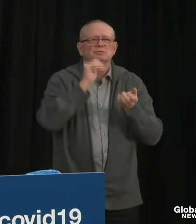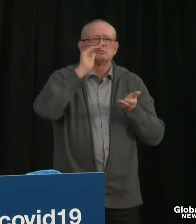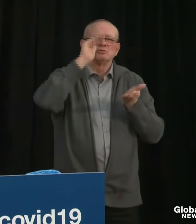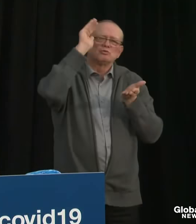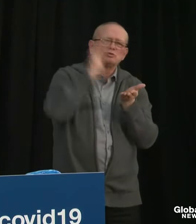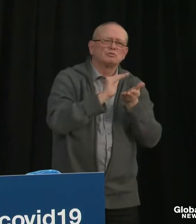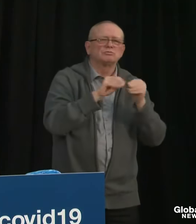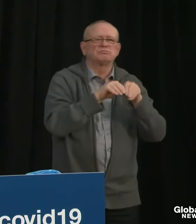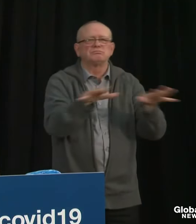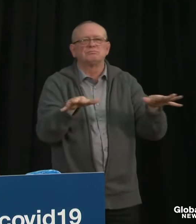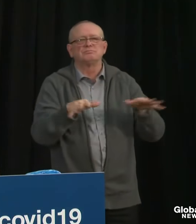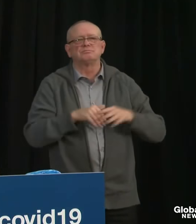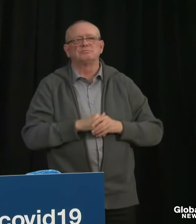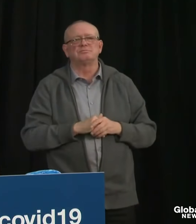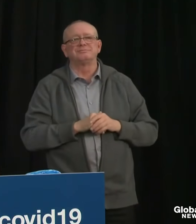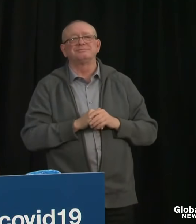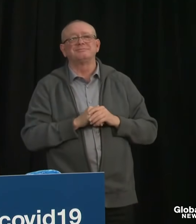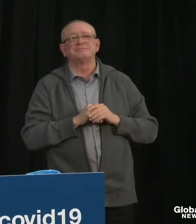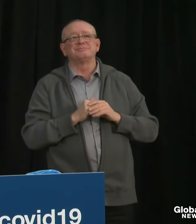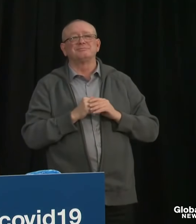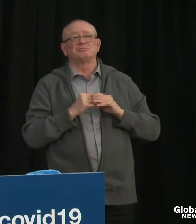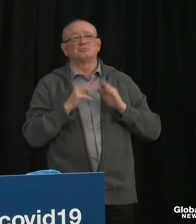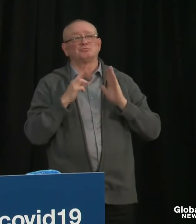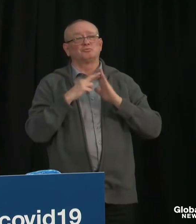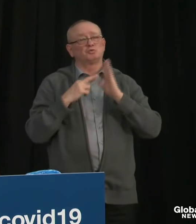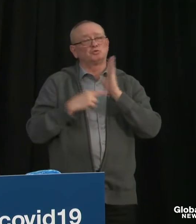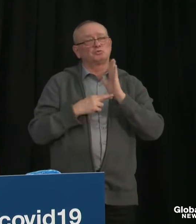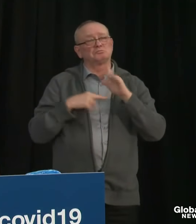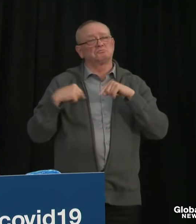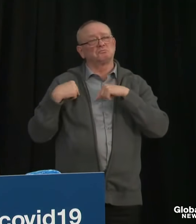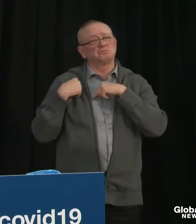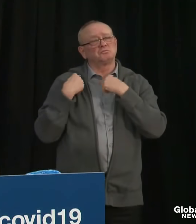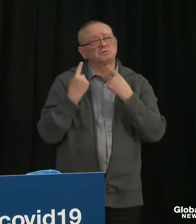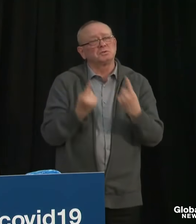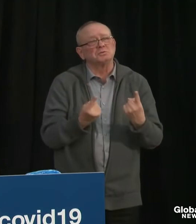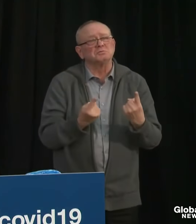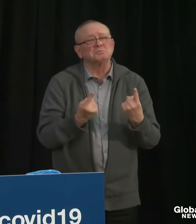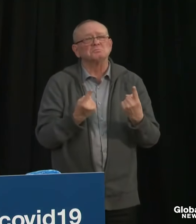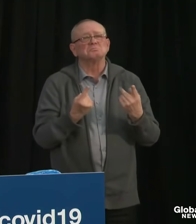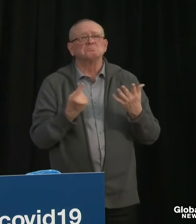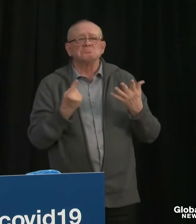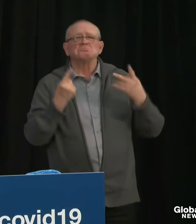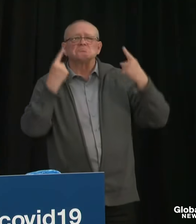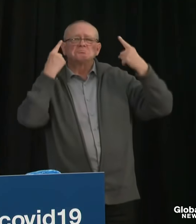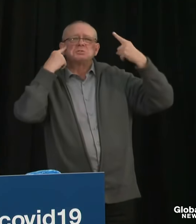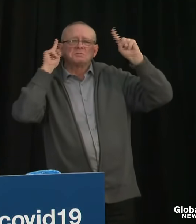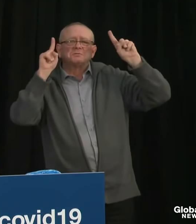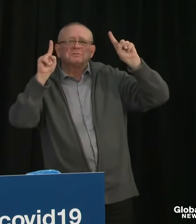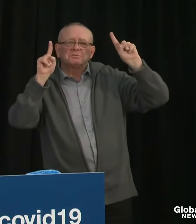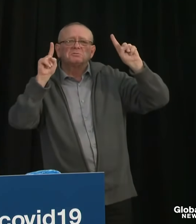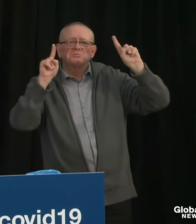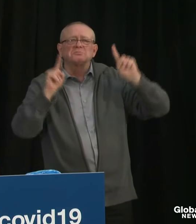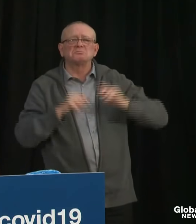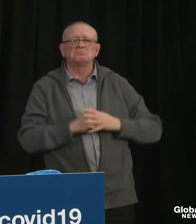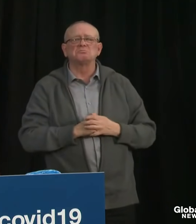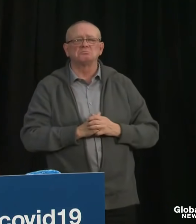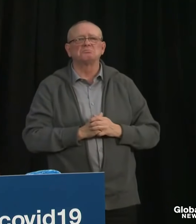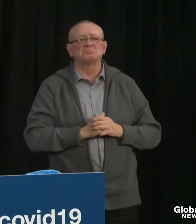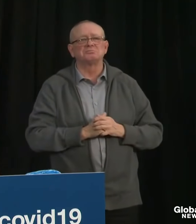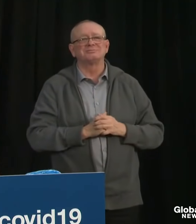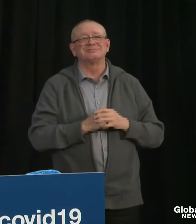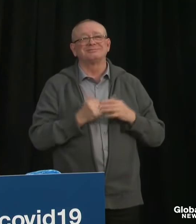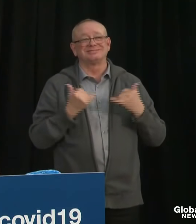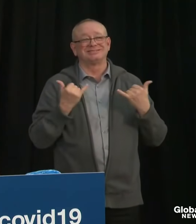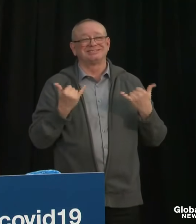the protocols have been effective, but unfortunately with our current very high level of community transmission, it